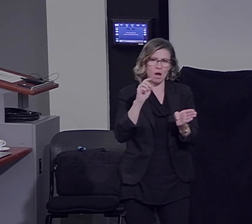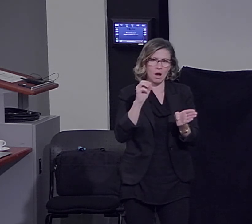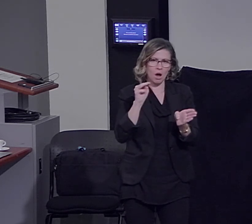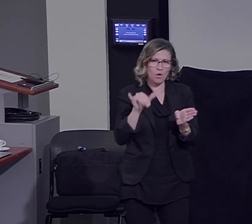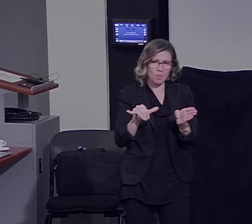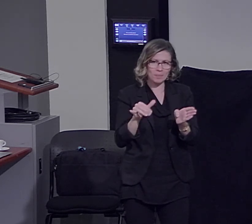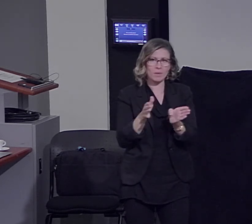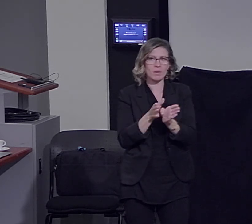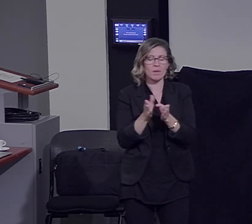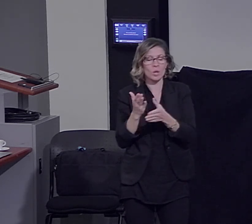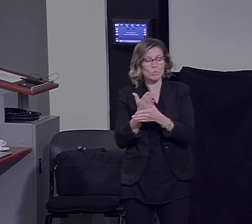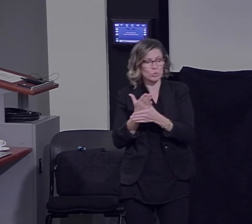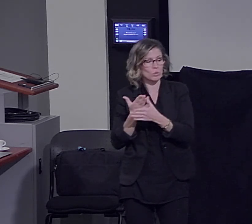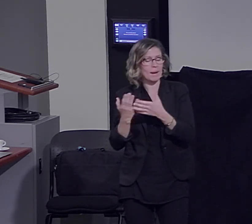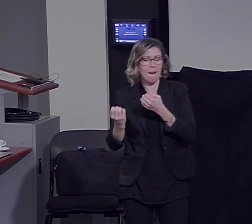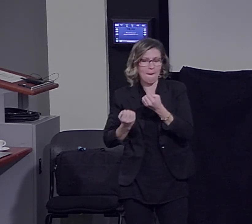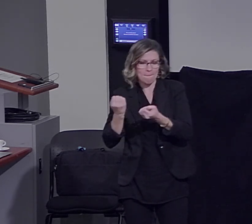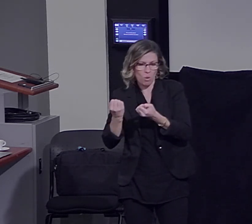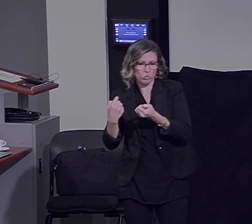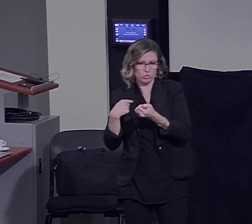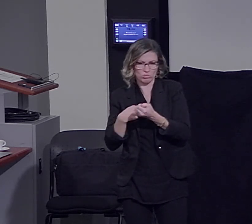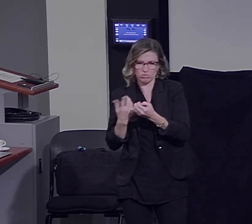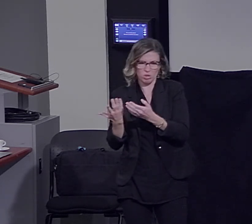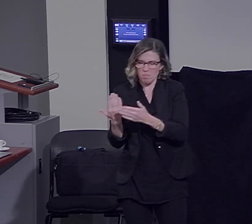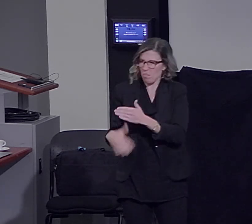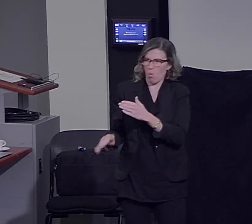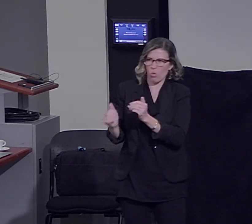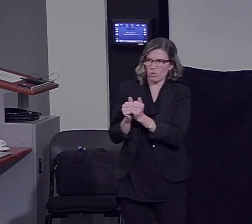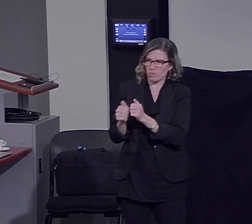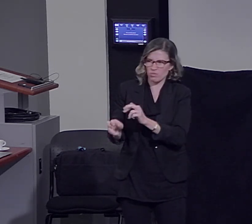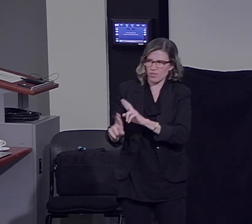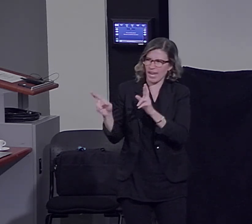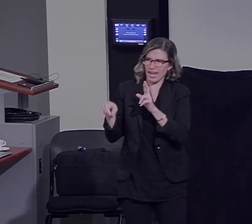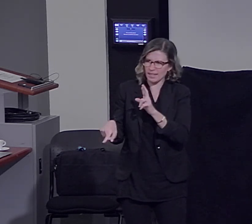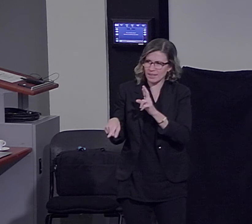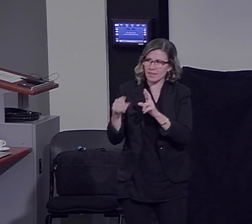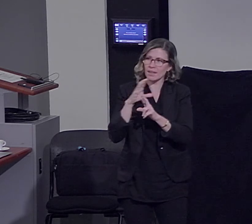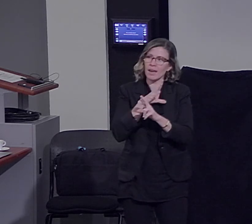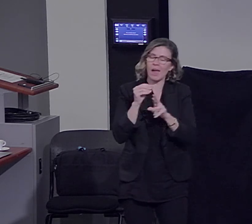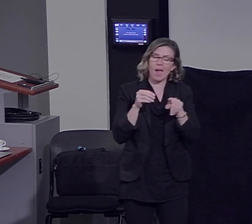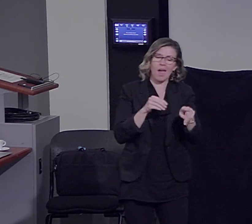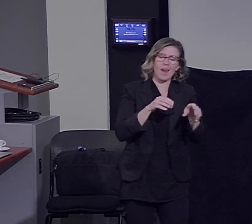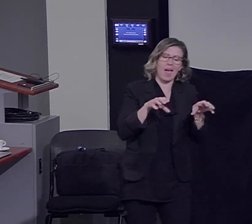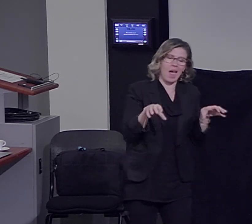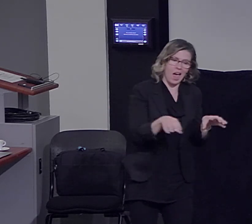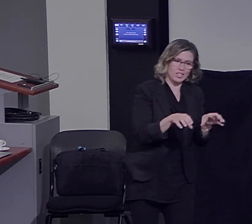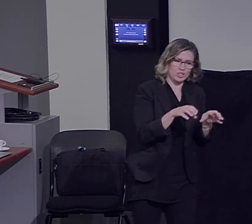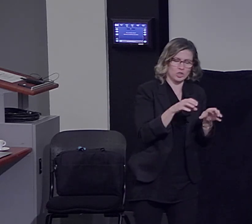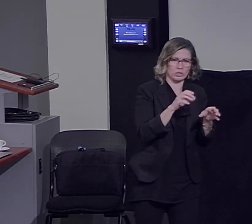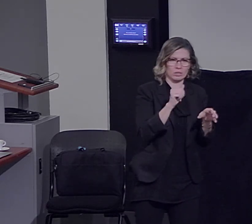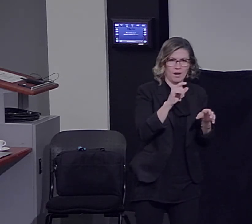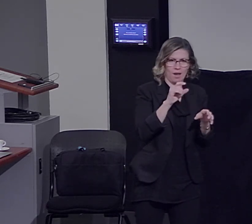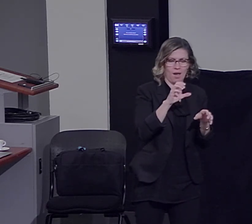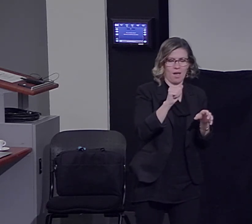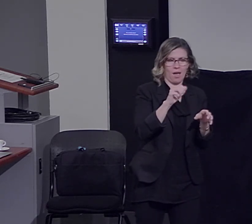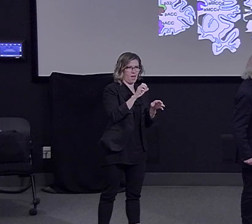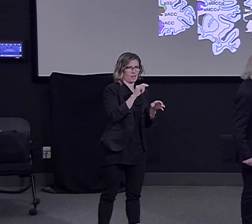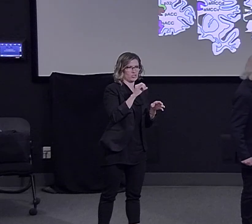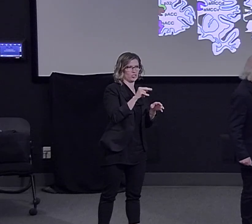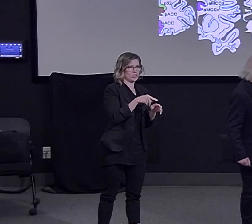between emotion, which we are born with, and action, cold action, as they are